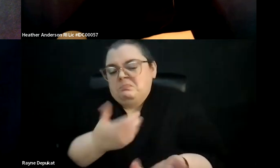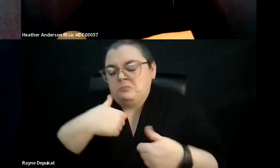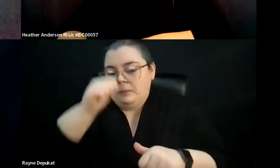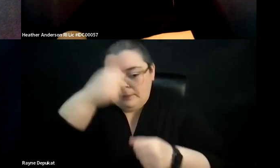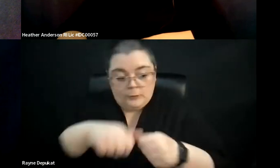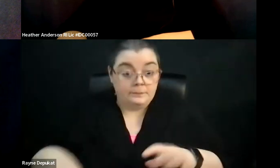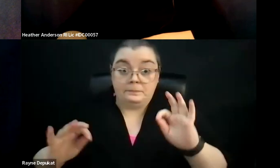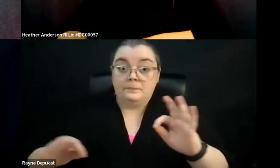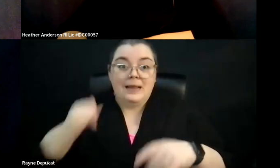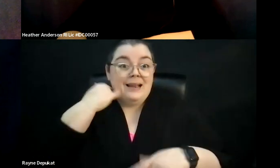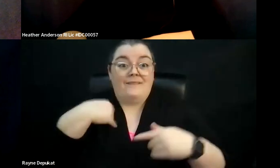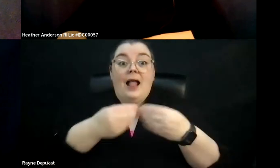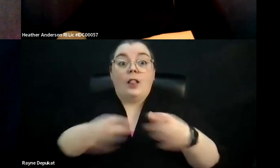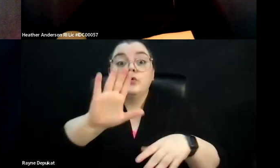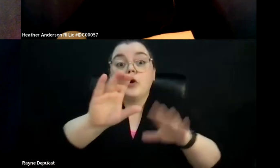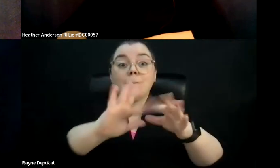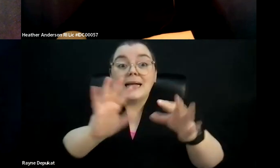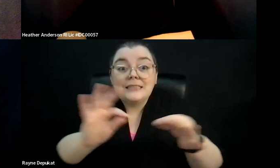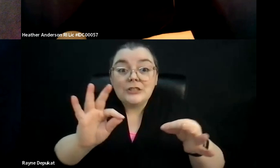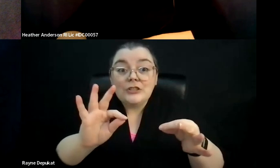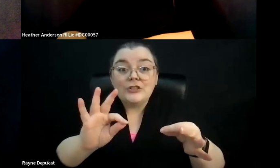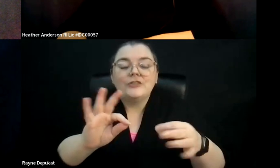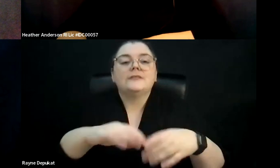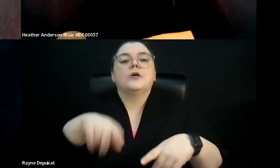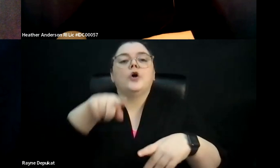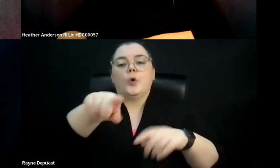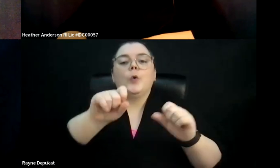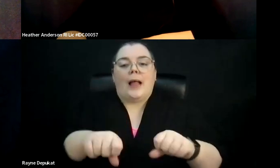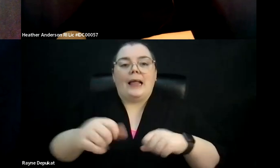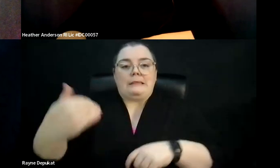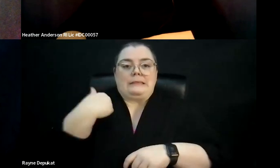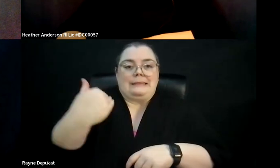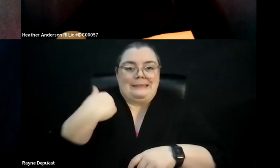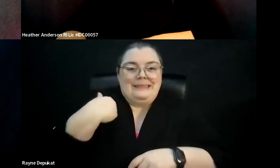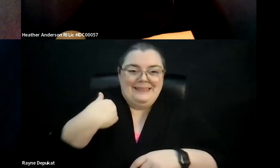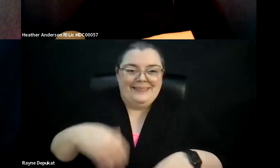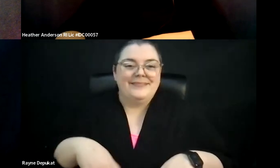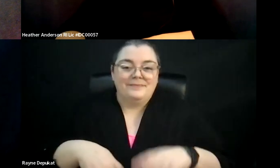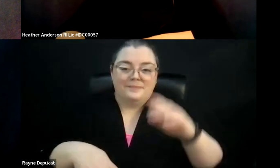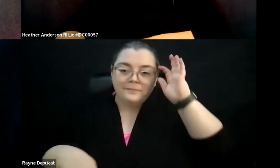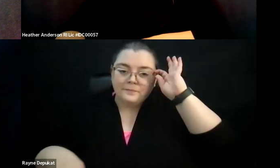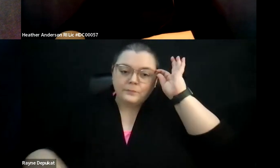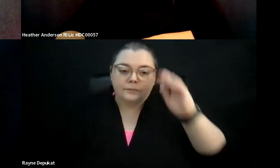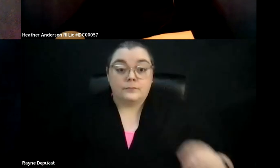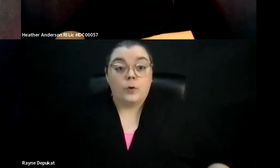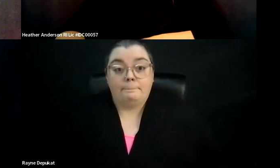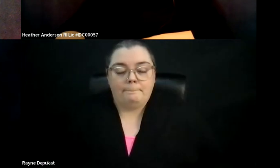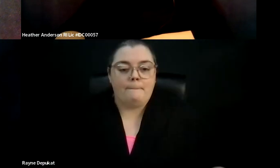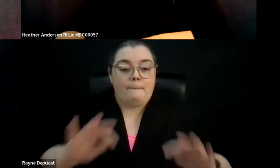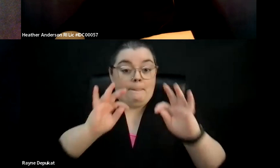All right. And if I miss your message in the chat, you can always just let me know.